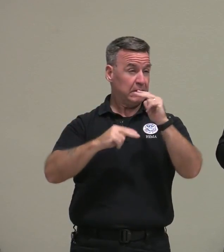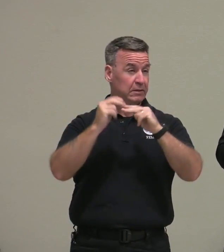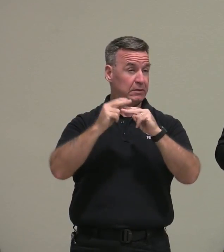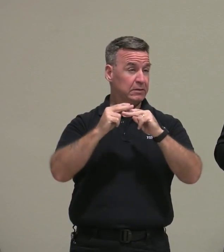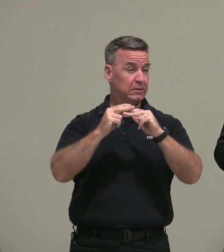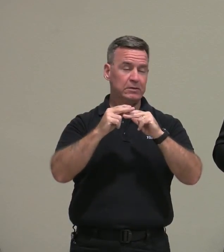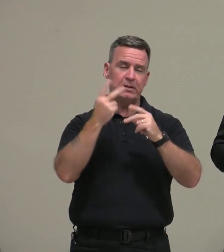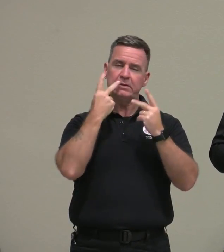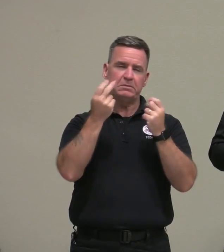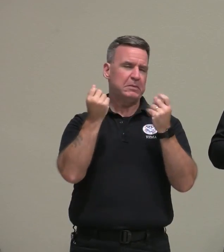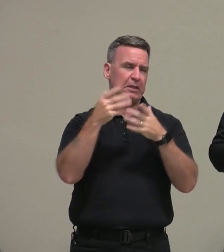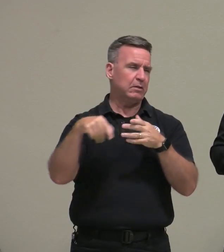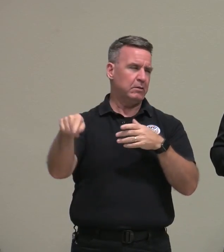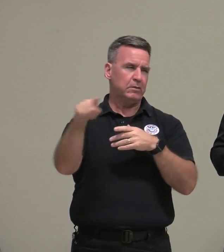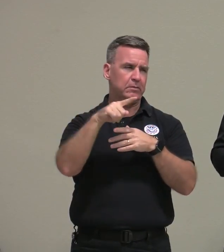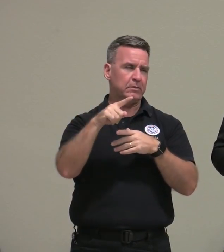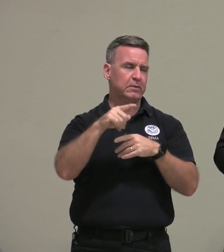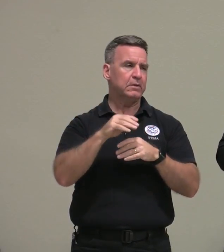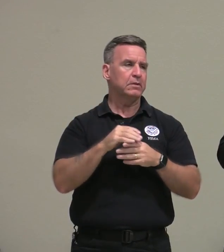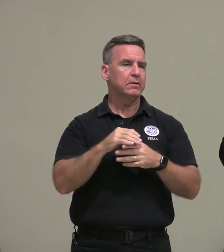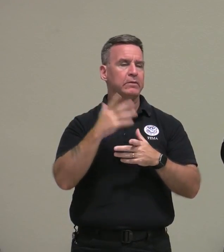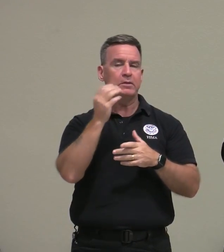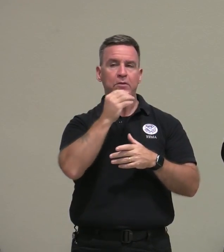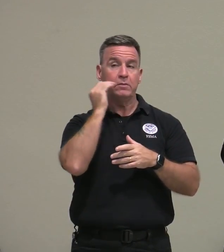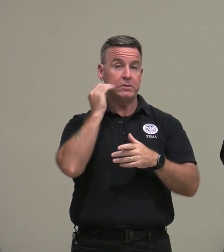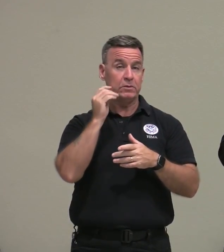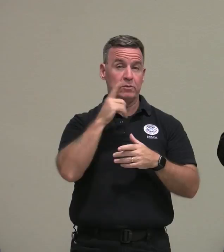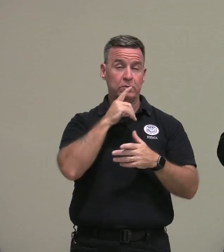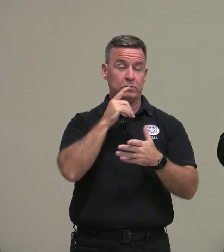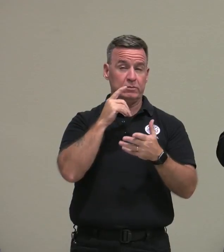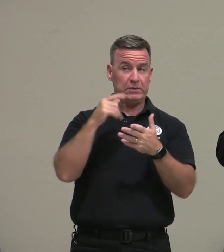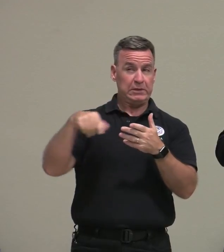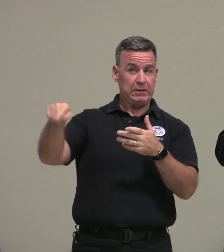you will not see too many of those. Obviously, homes that were